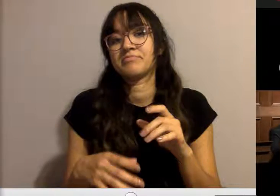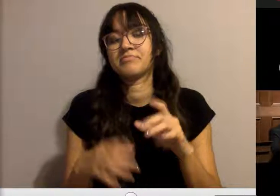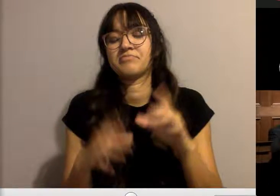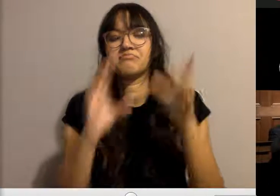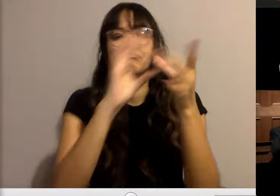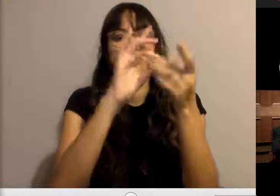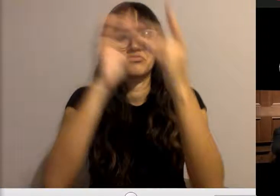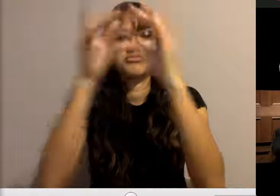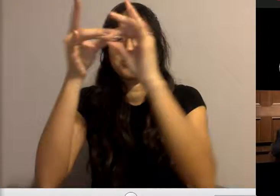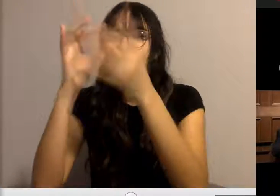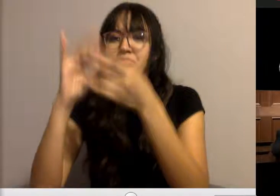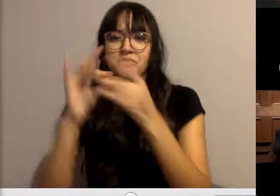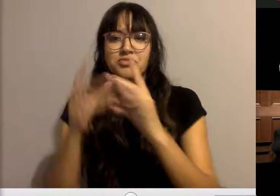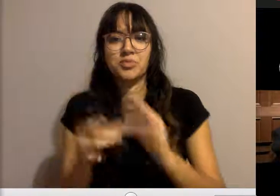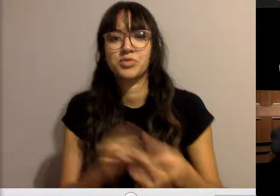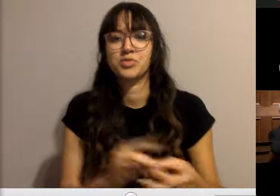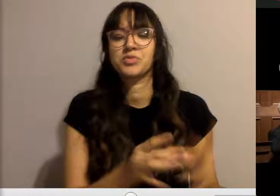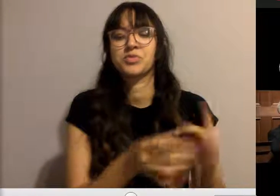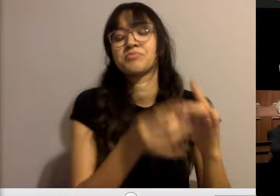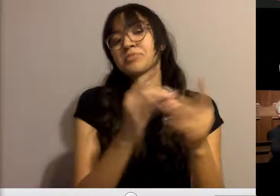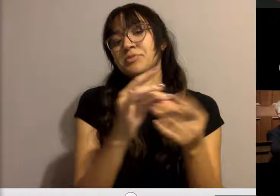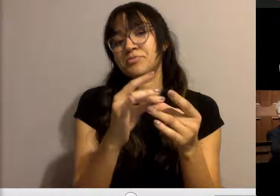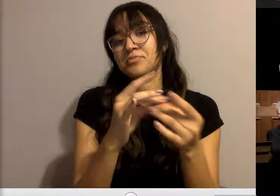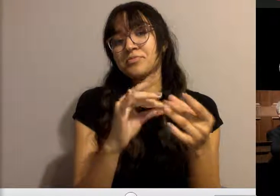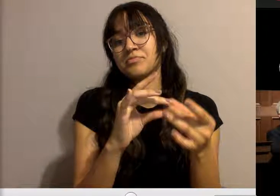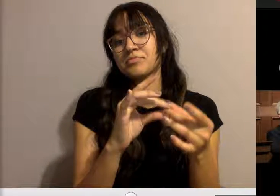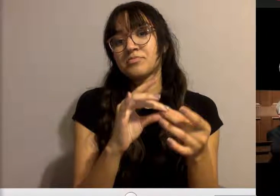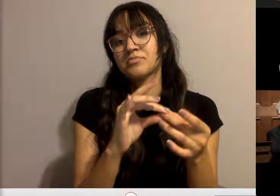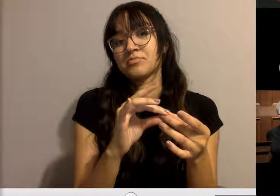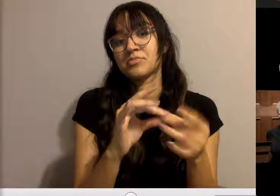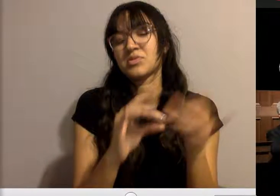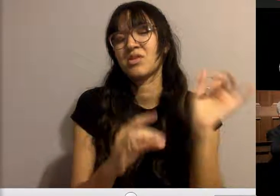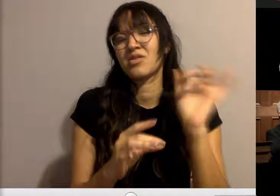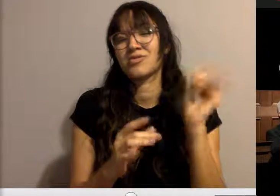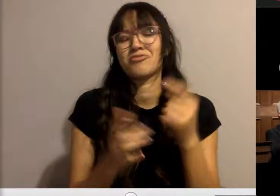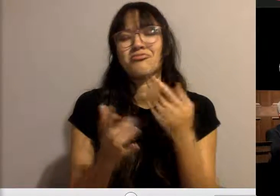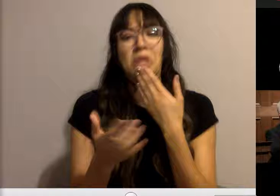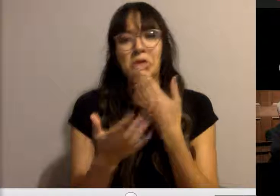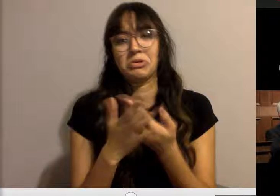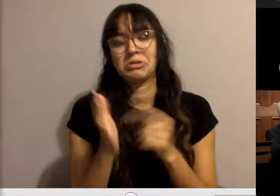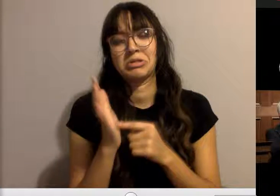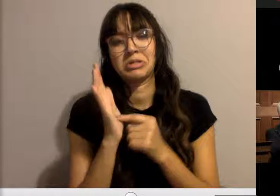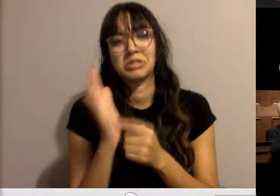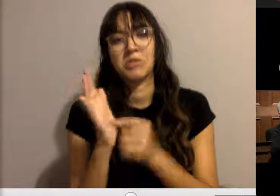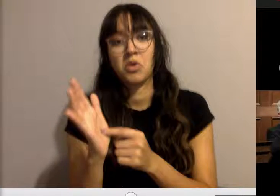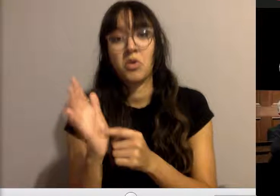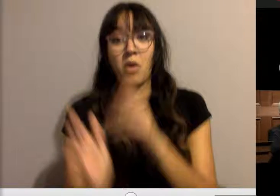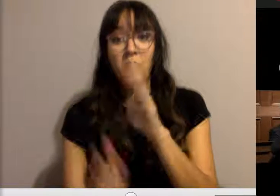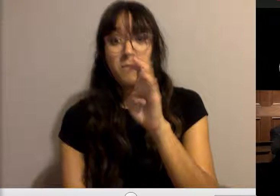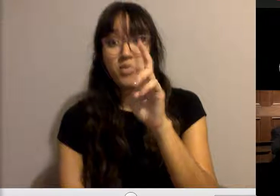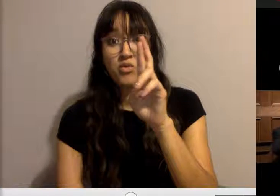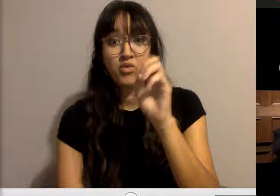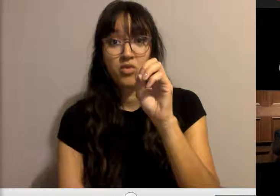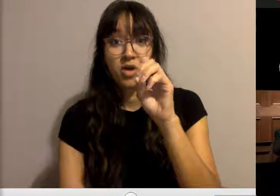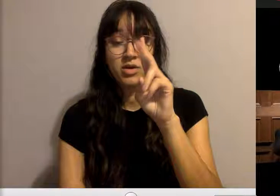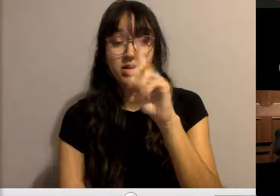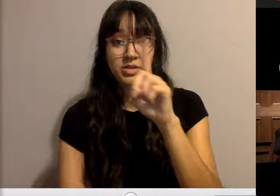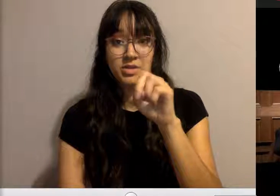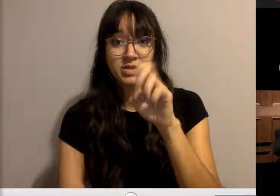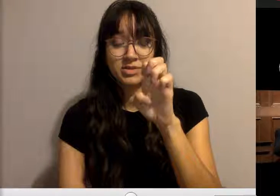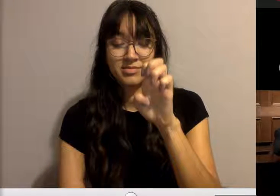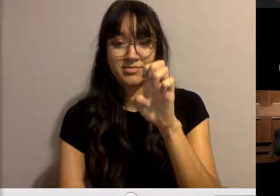else. And in part, what serves as a very good example is bronze itself. I mean, we're in the Bronze